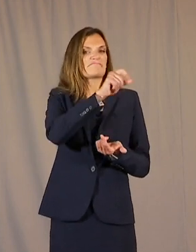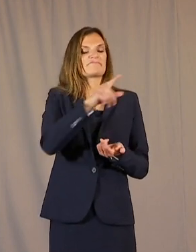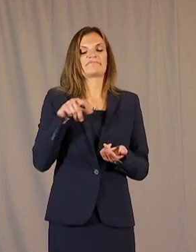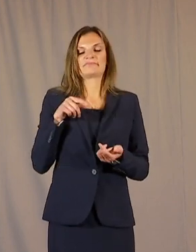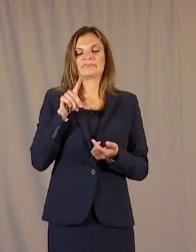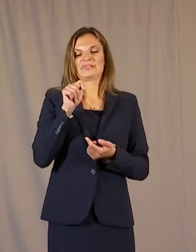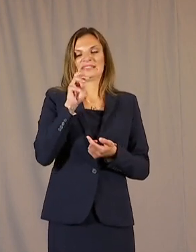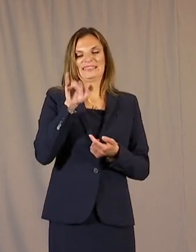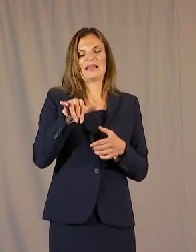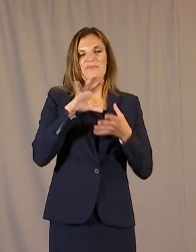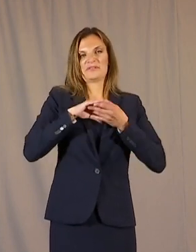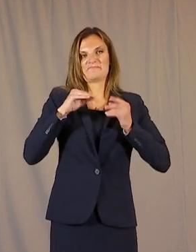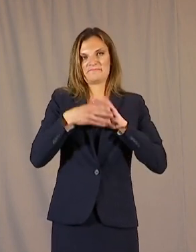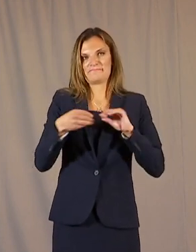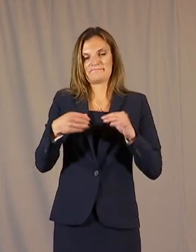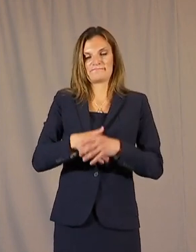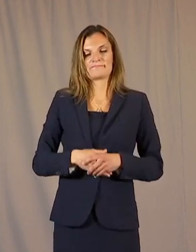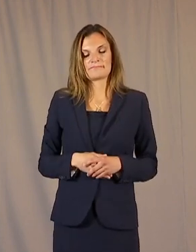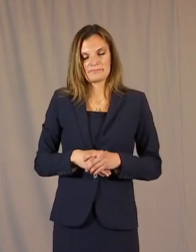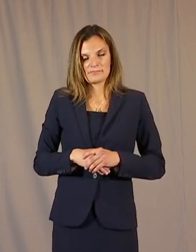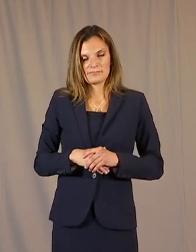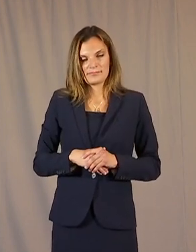One of the questions we ask ourselves,